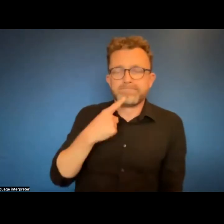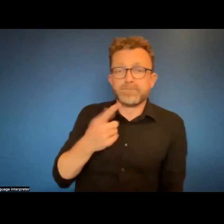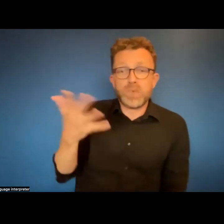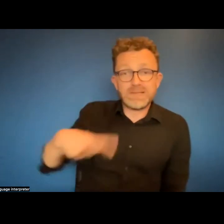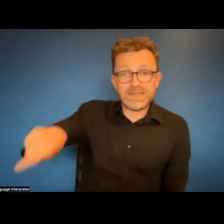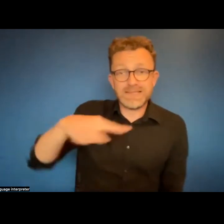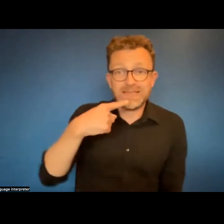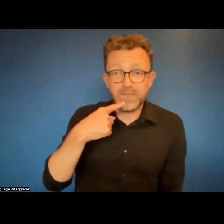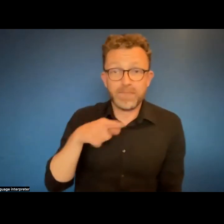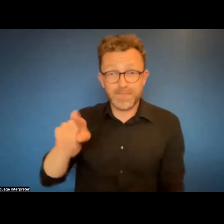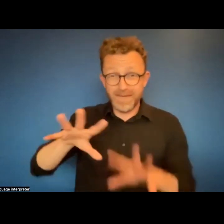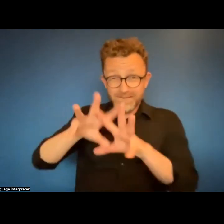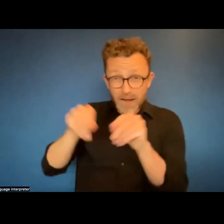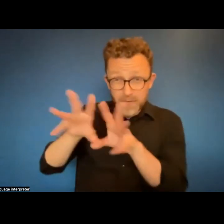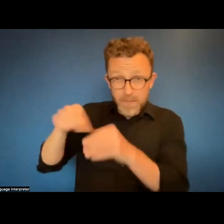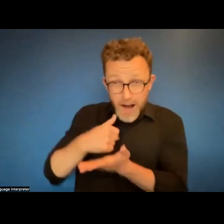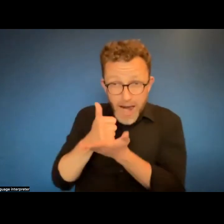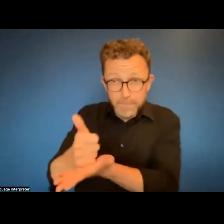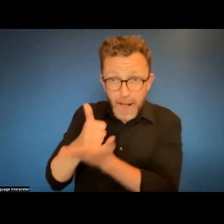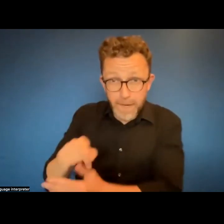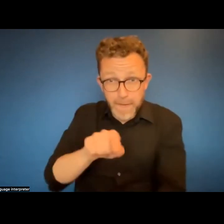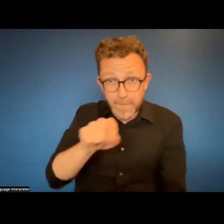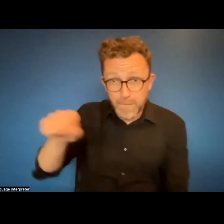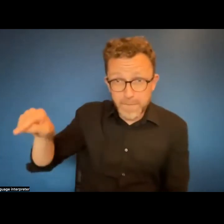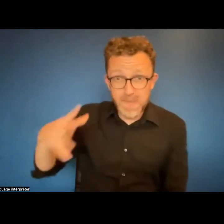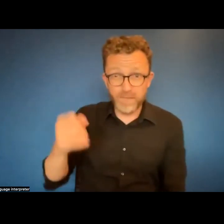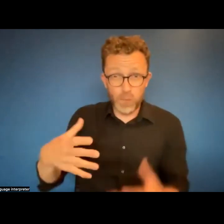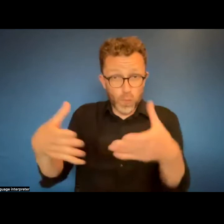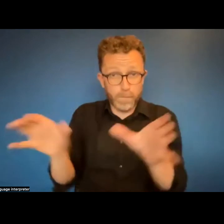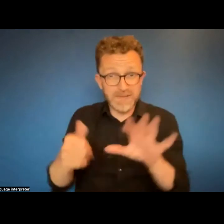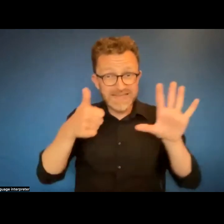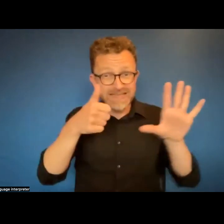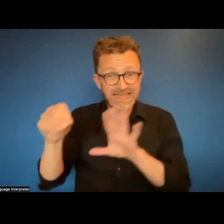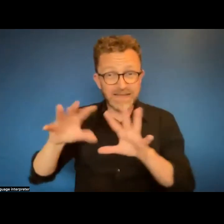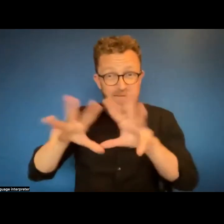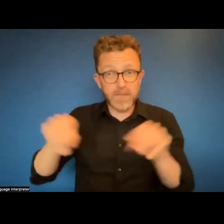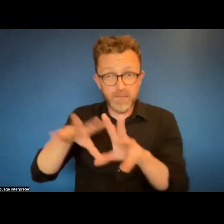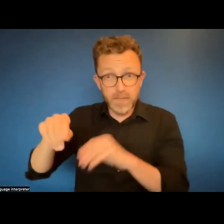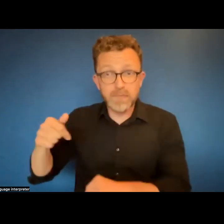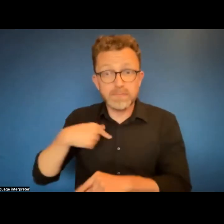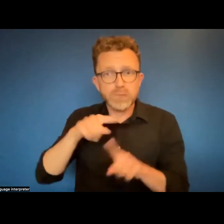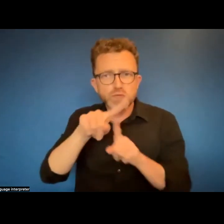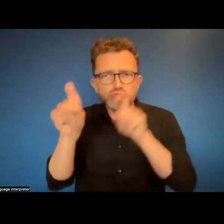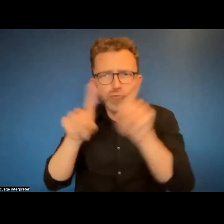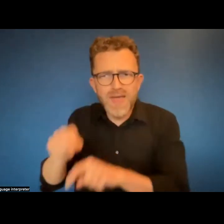another question here? Let's see, just a second. I have one. I have to just try to read it here.